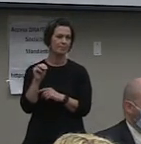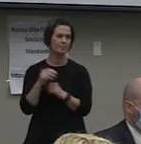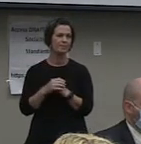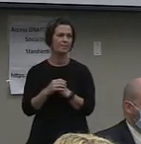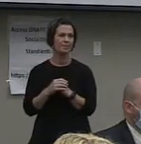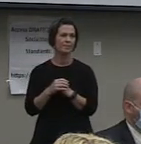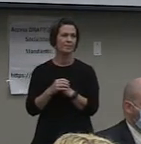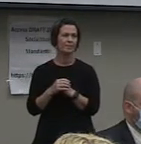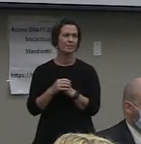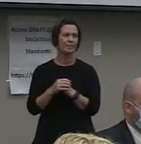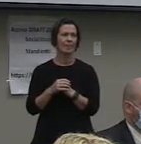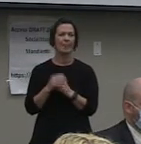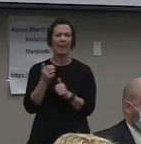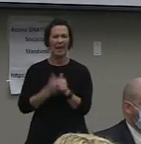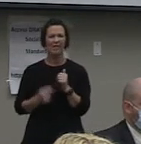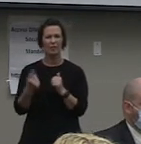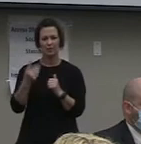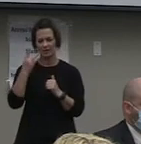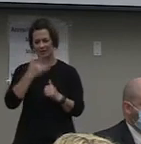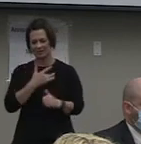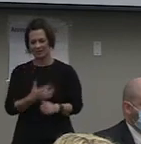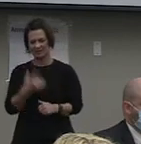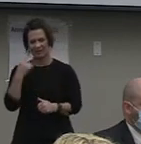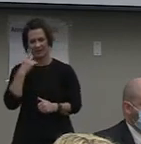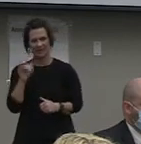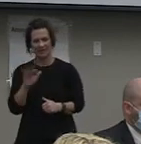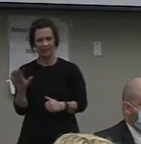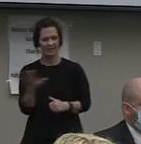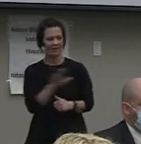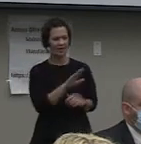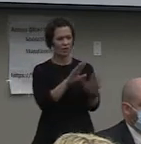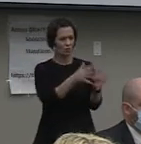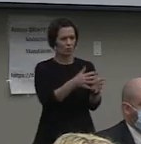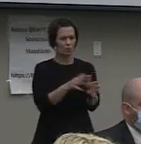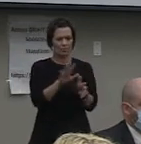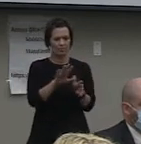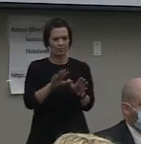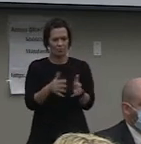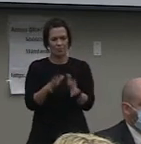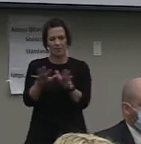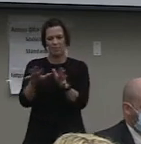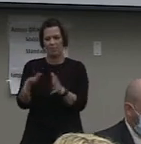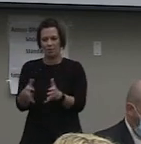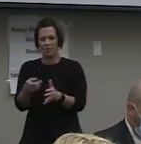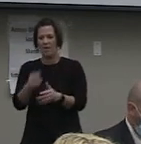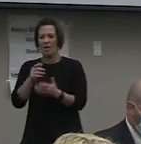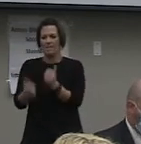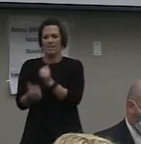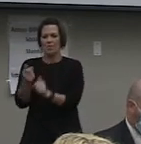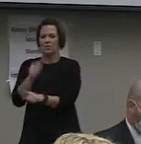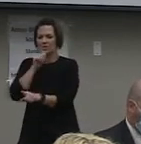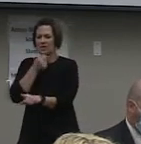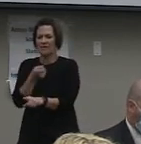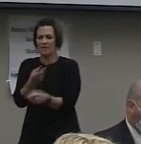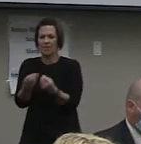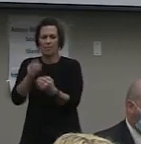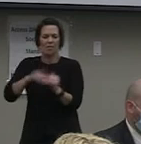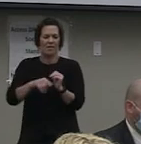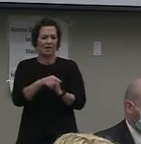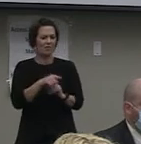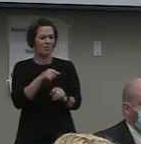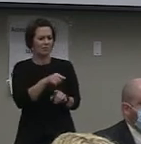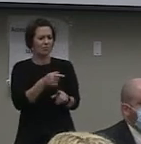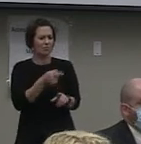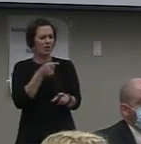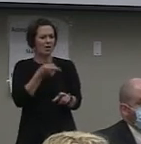most. And so there's an emphasis on that. But I want to tell you another story. And that